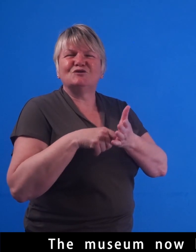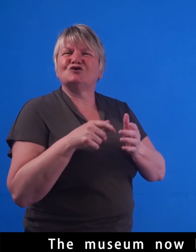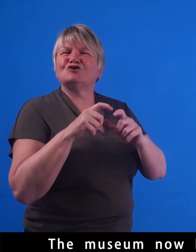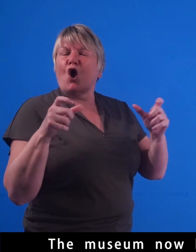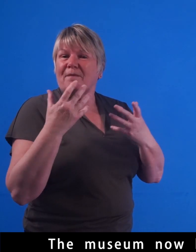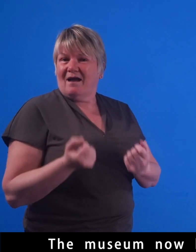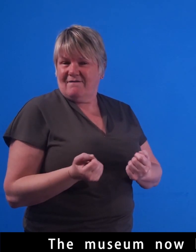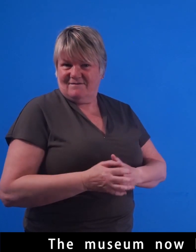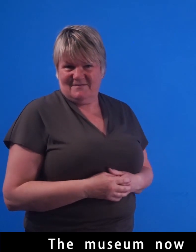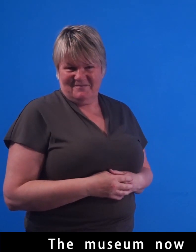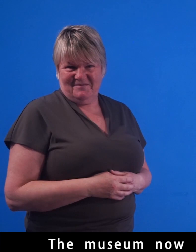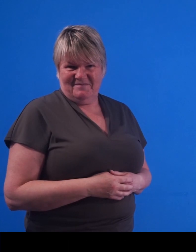gift shop.